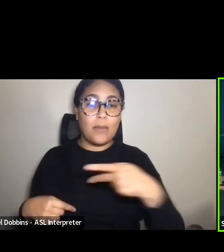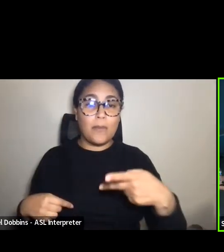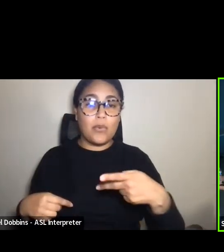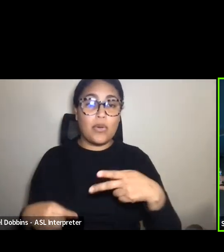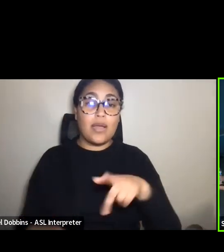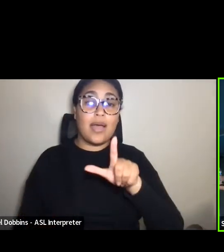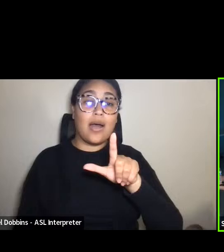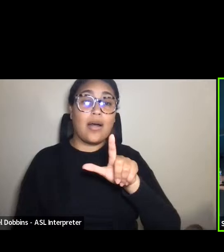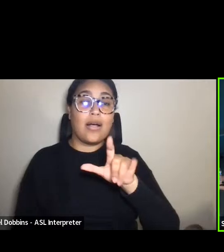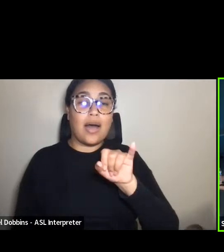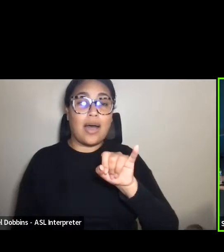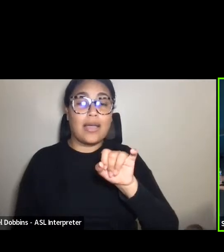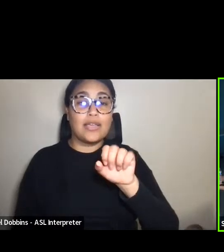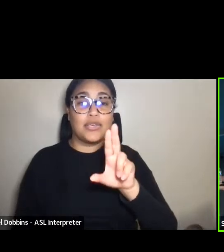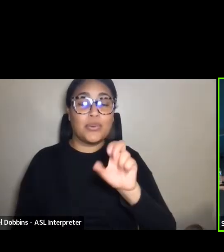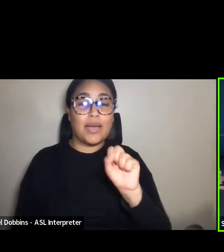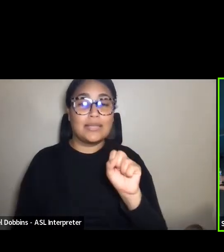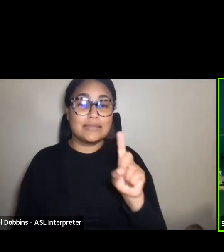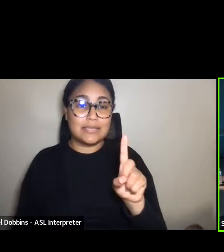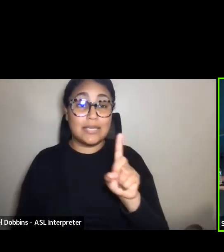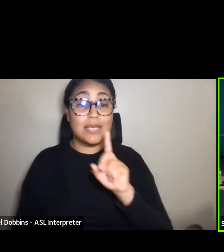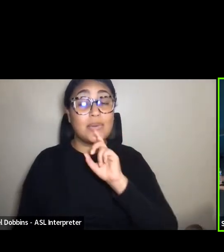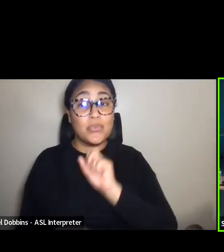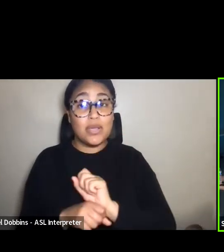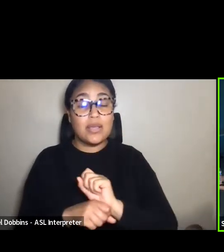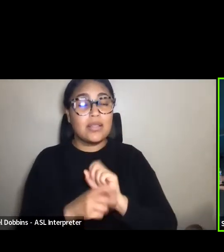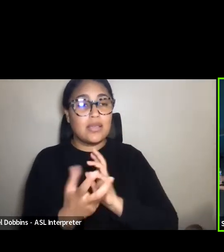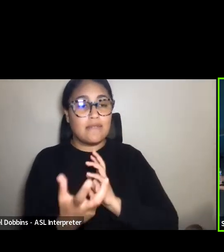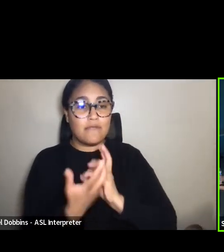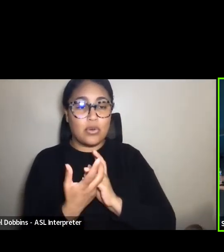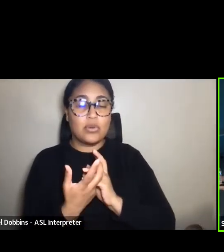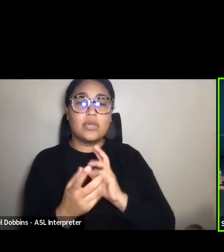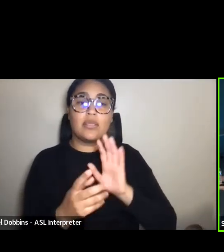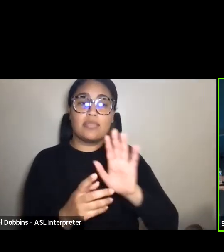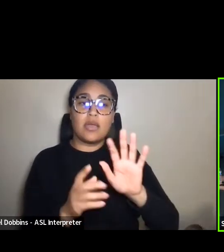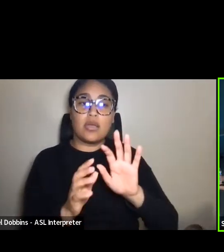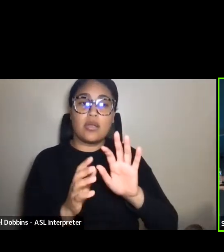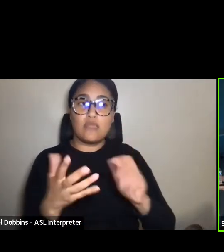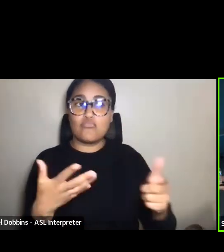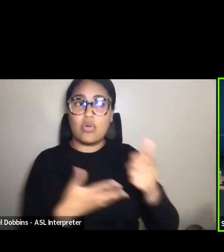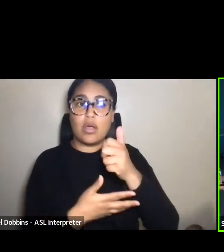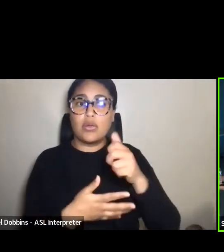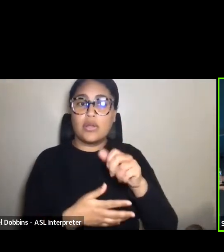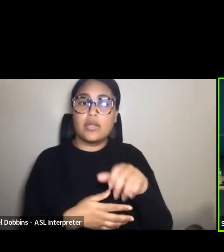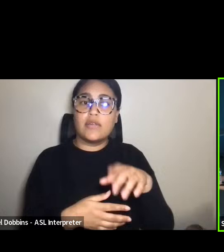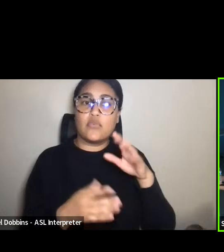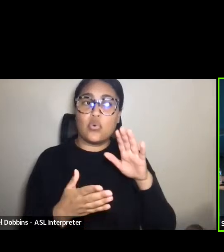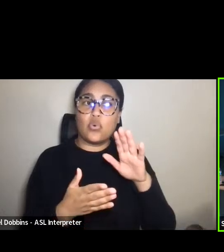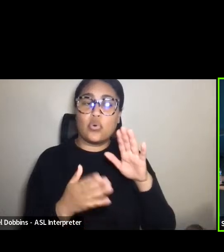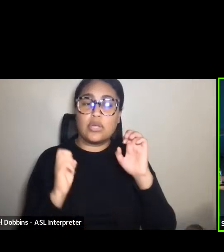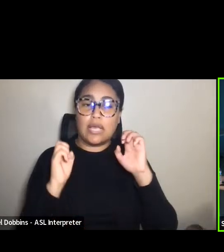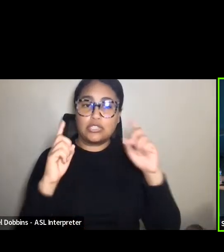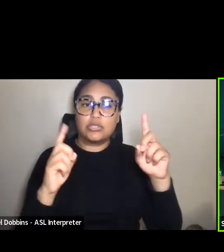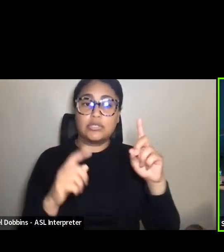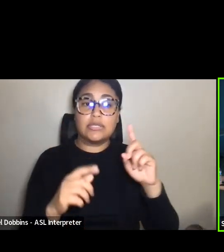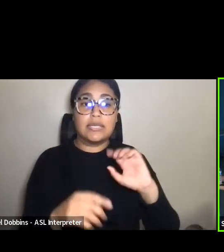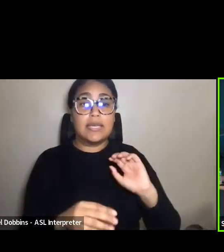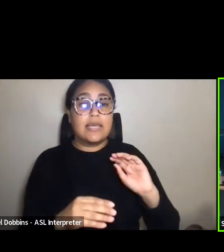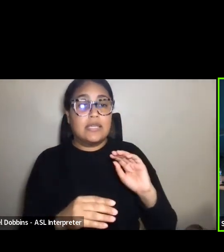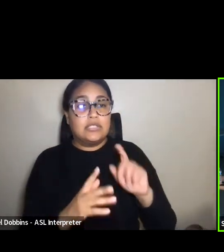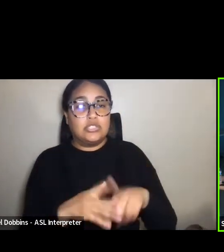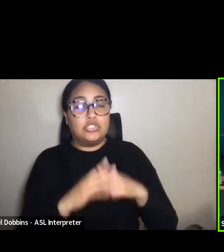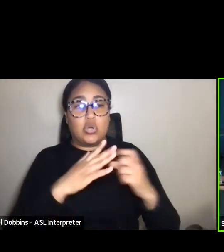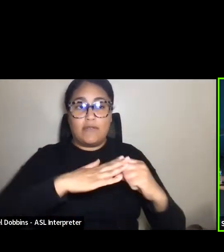really rooted in the framework of the Department of Education and their priorities because it helped them ground their